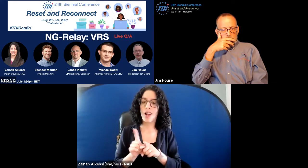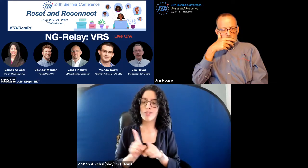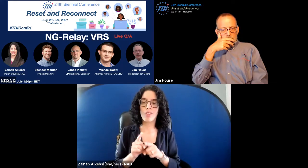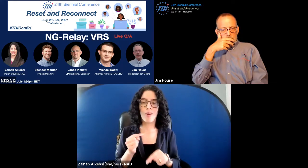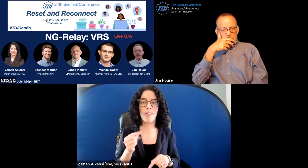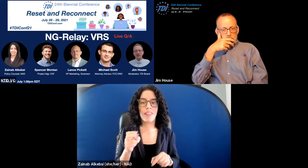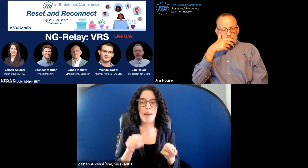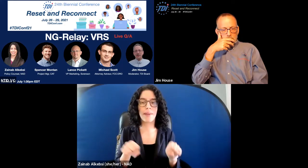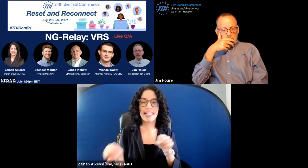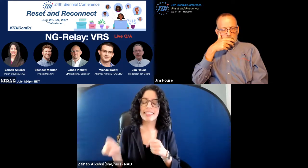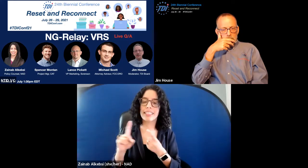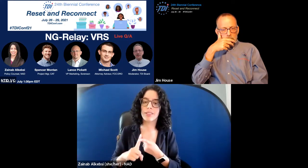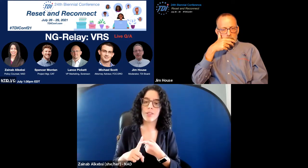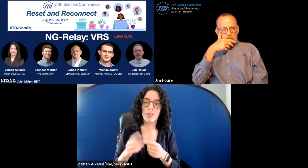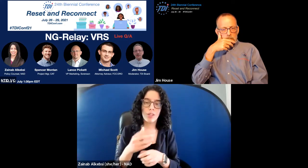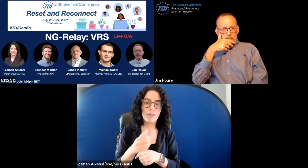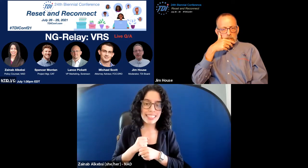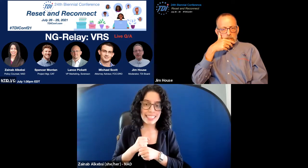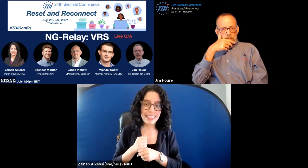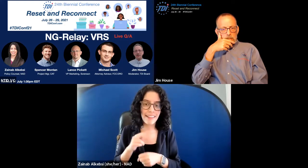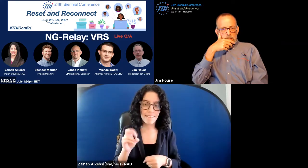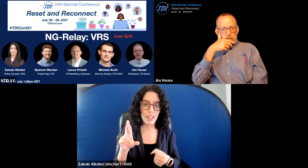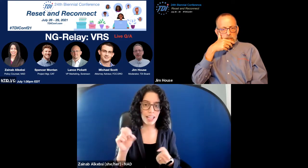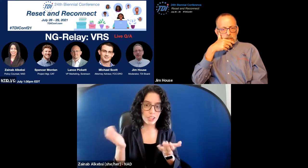Right now, it's a very cumbersome experience.